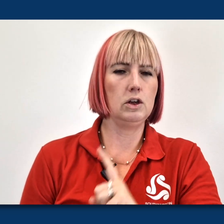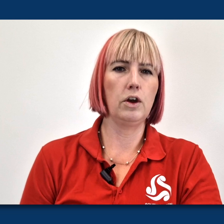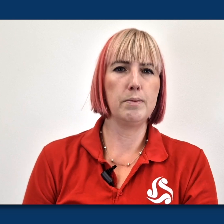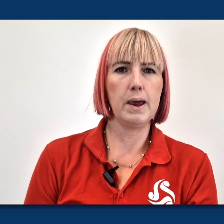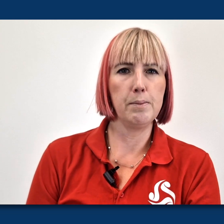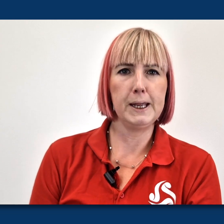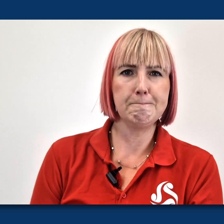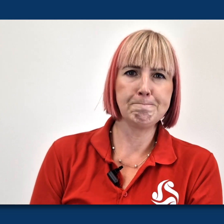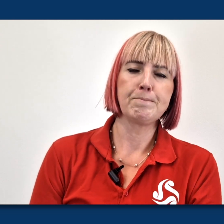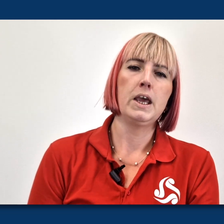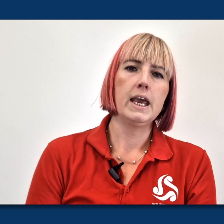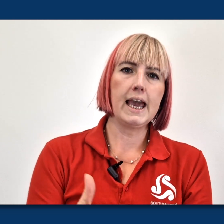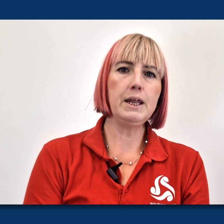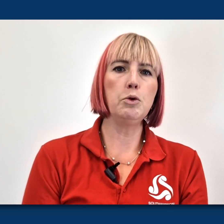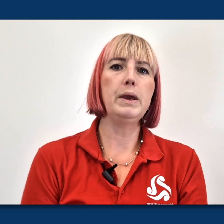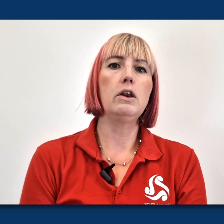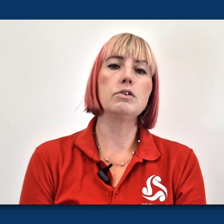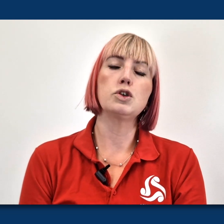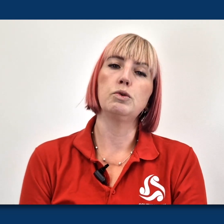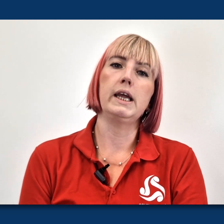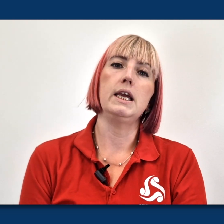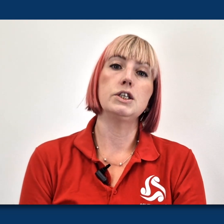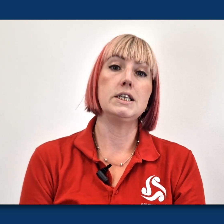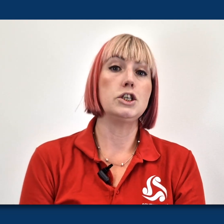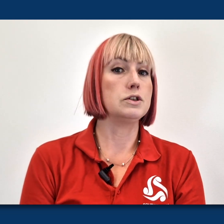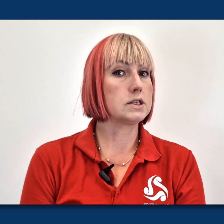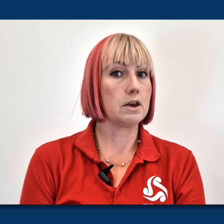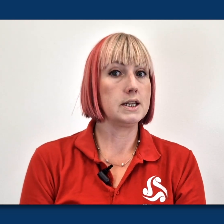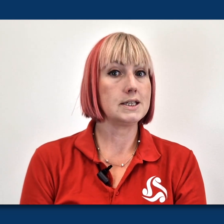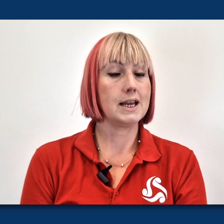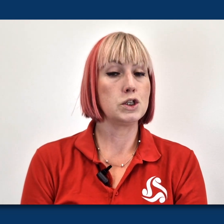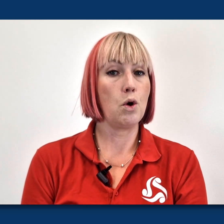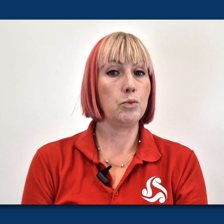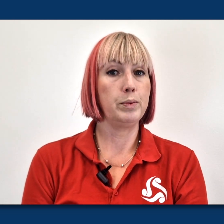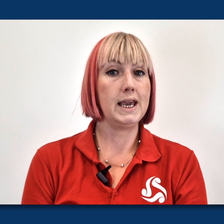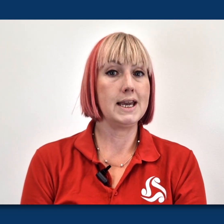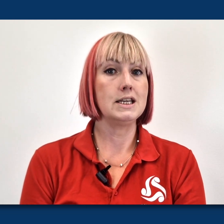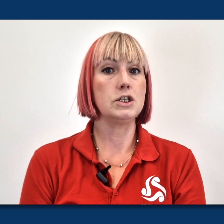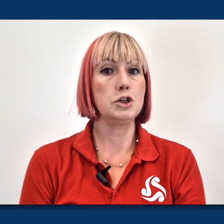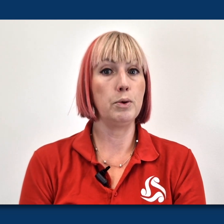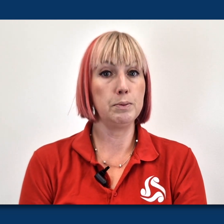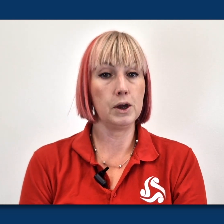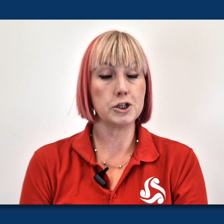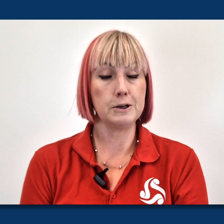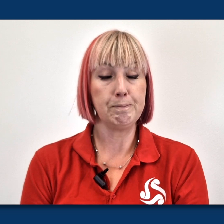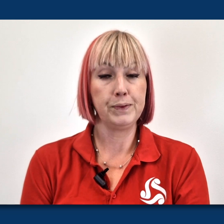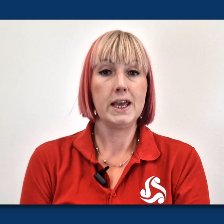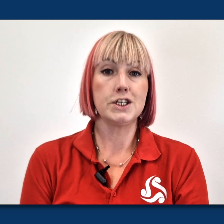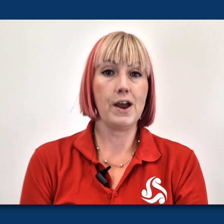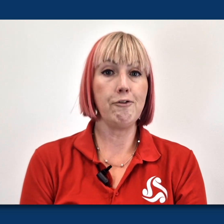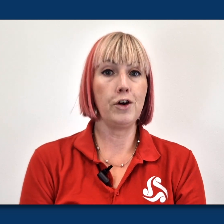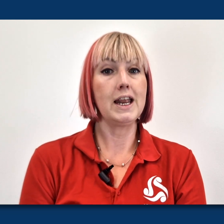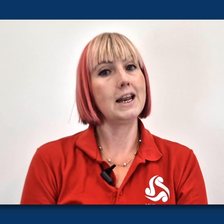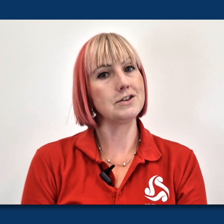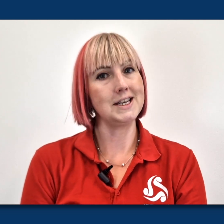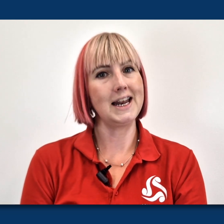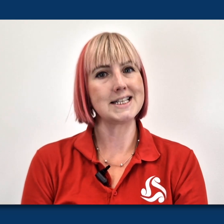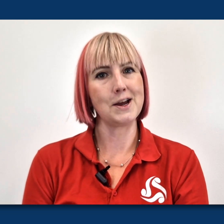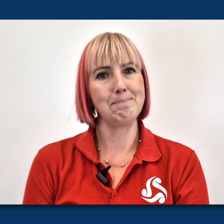the bit I mean. Kelly will be along shortly to teach you the signs, and Tom will be here to do body percussion. So have fun, and I'll see you next time.